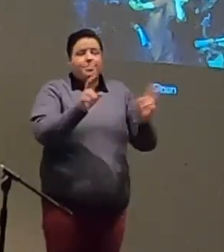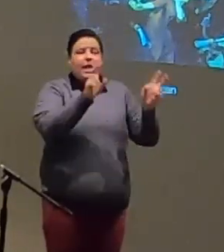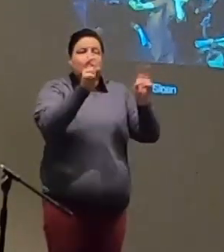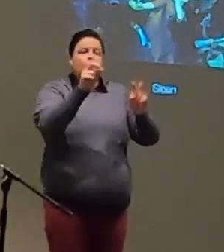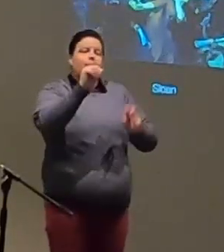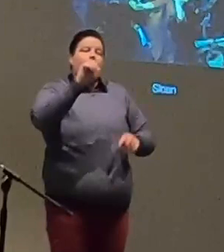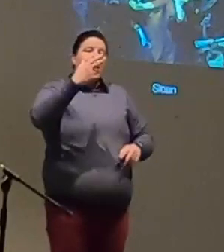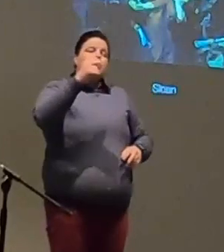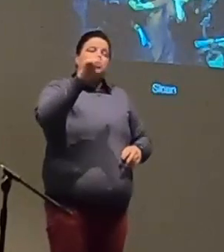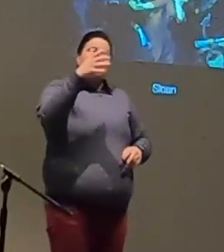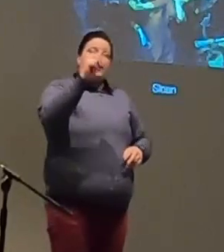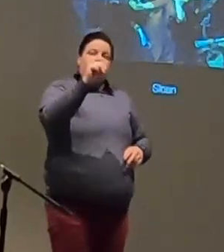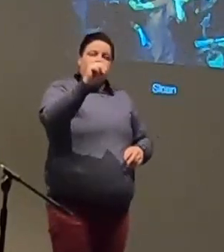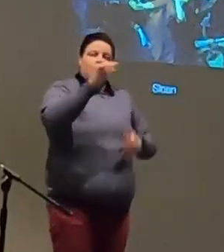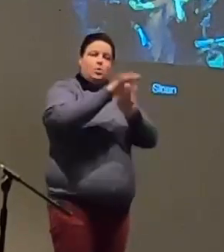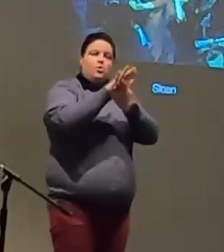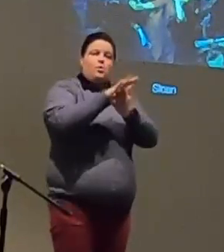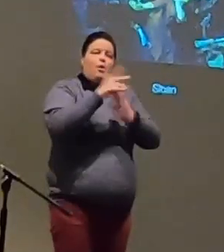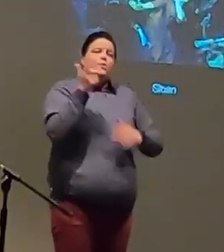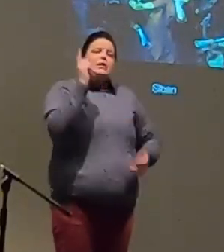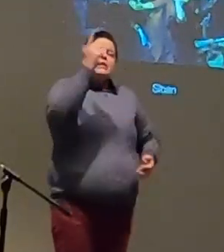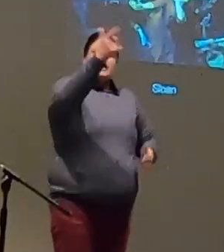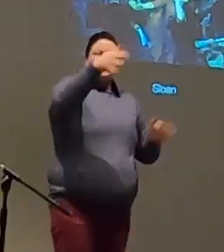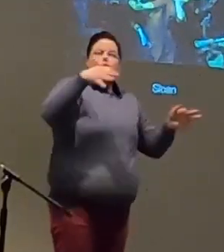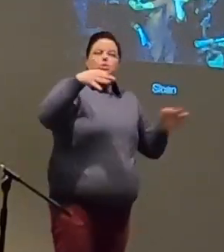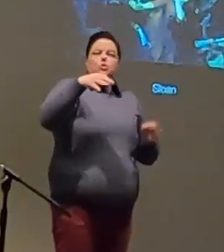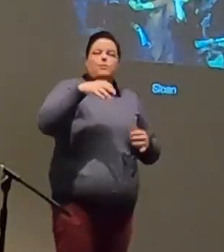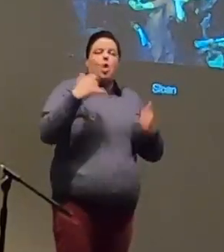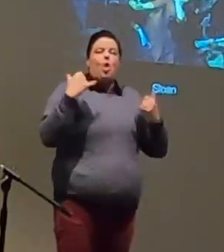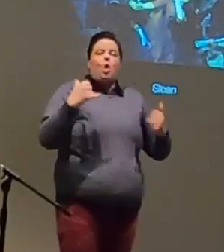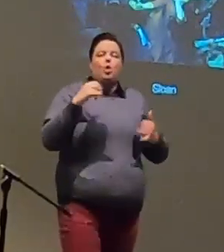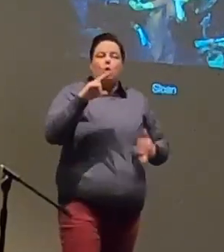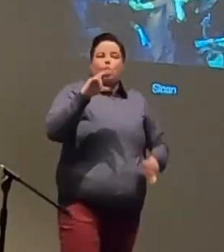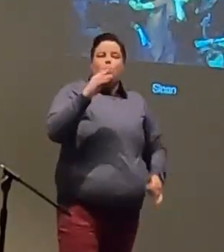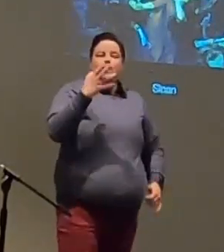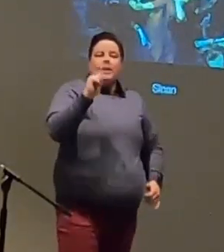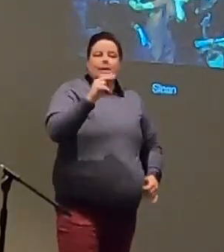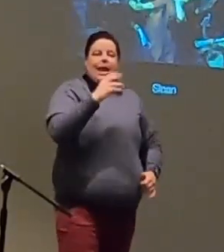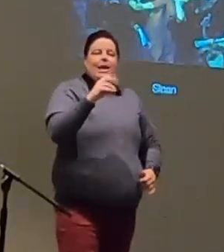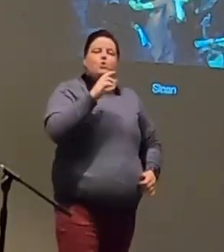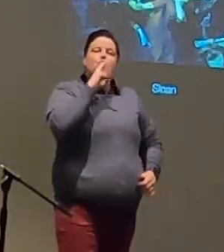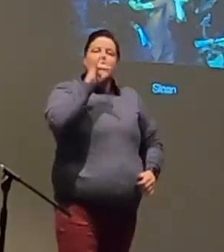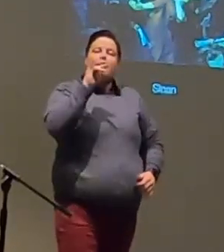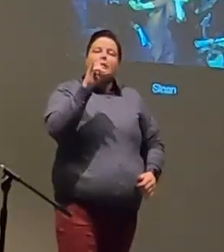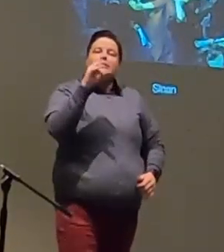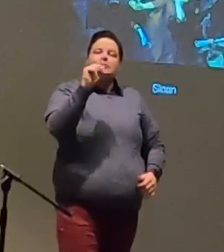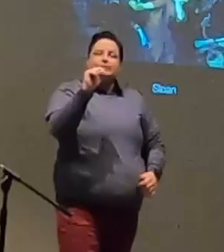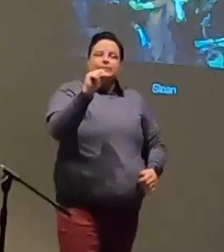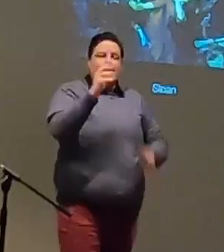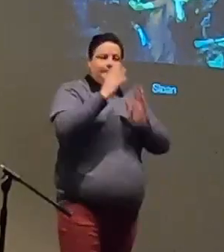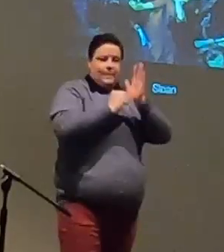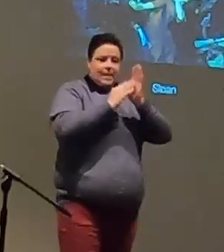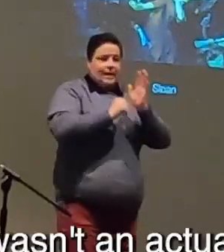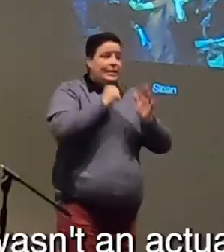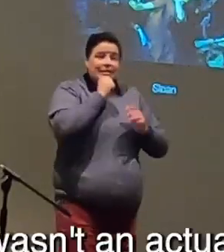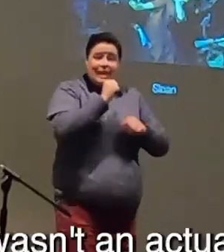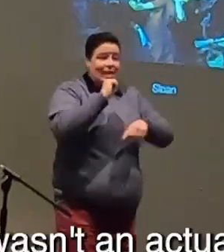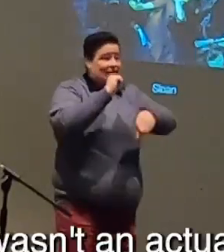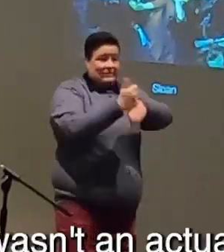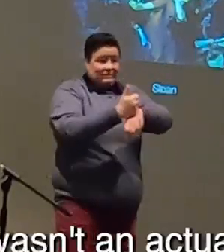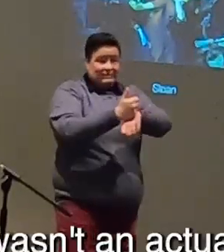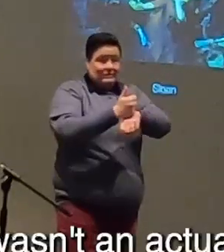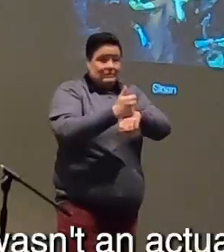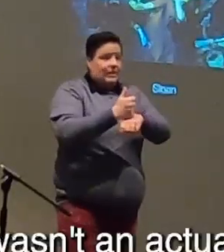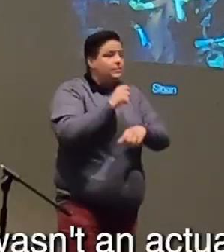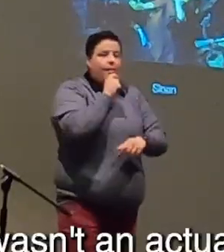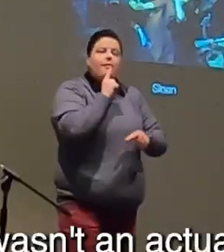term Ashcan School came on later to describe urban and realist paintings. It was not an organized movement. It wasn't an